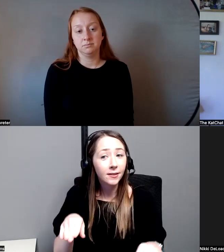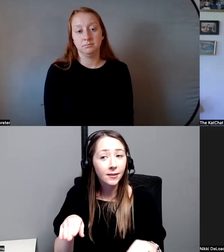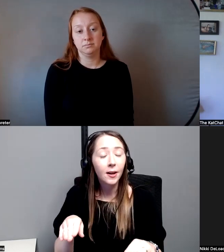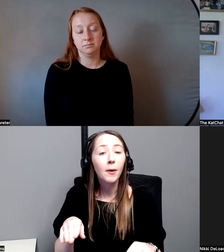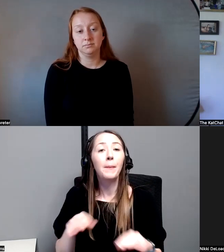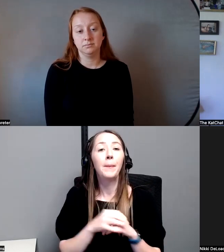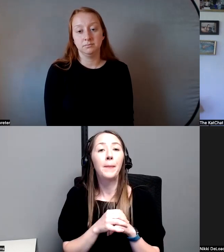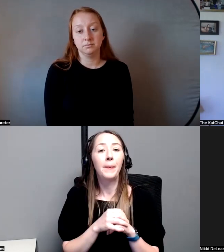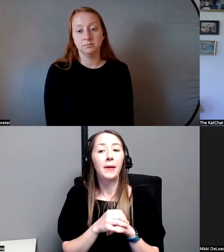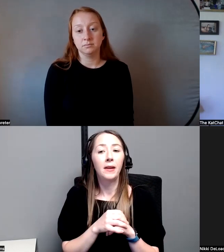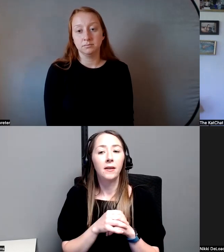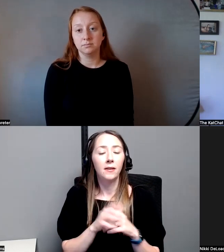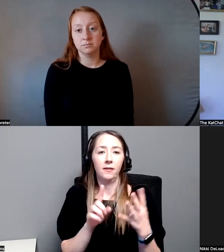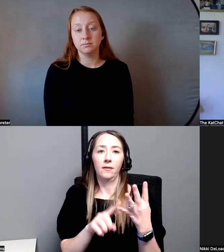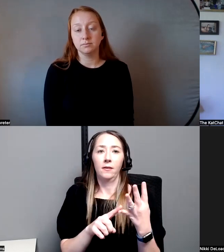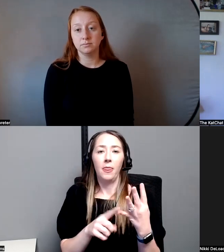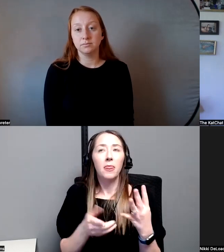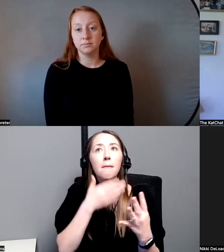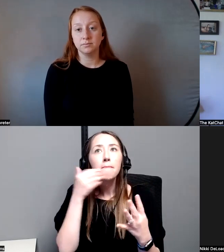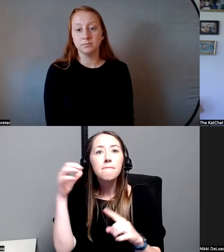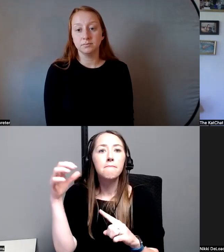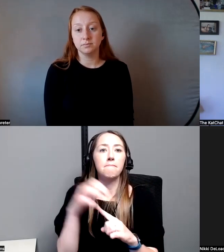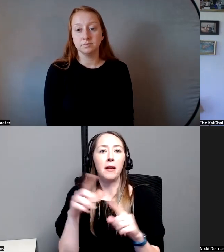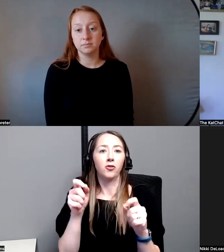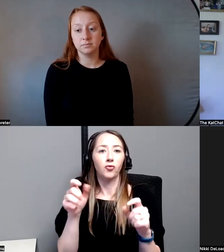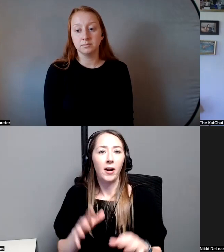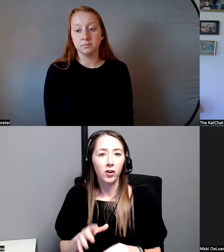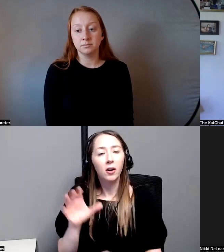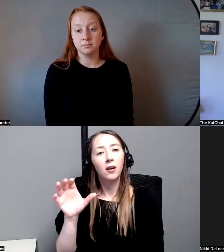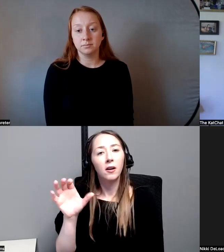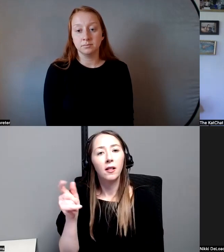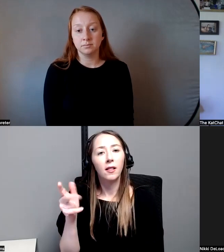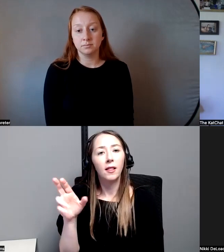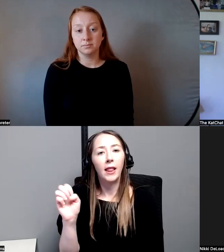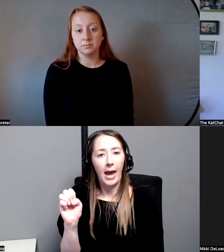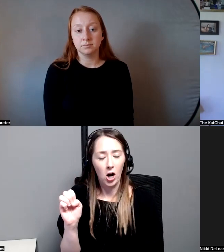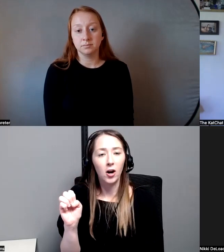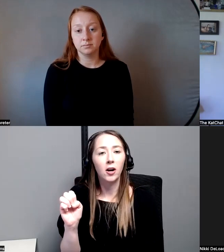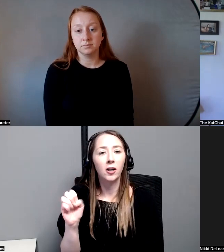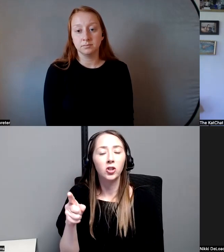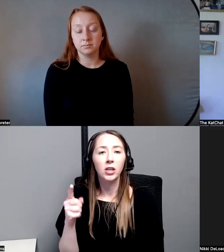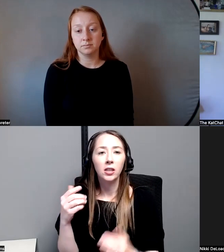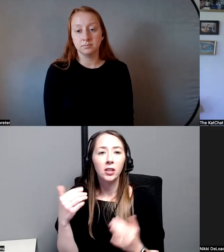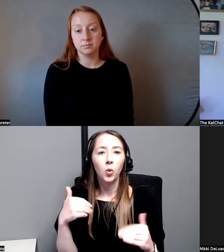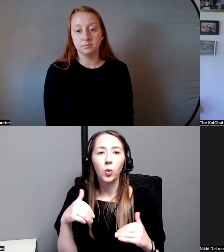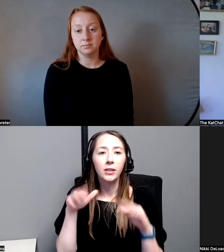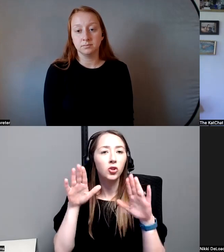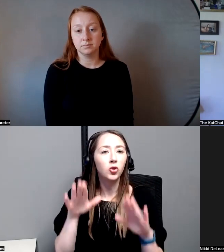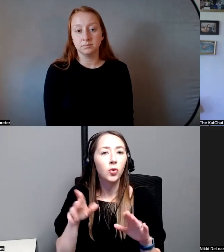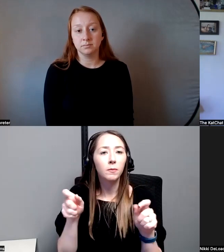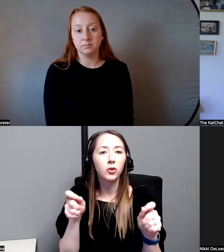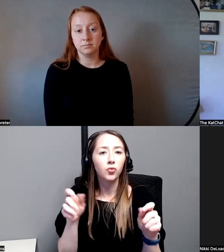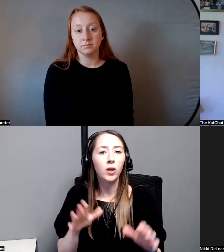had the best director, Claire Niederpruin, who is such an incredible director